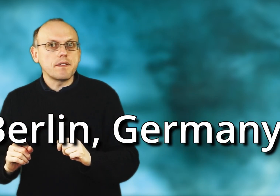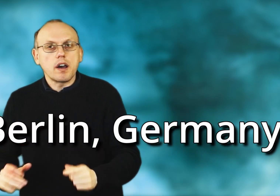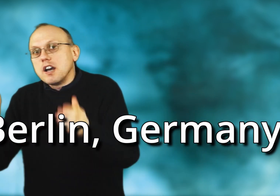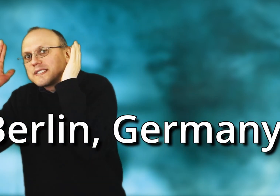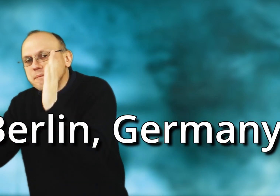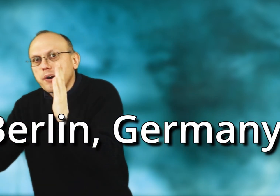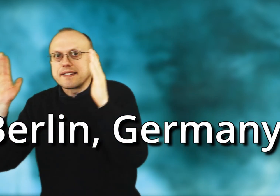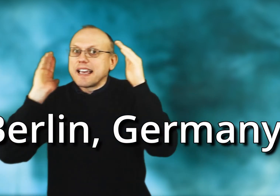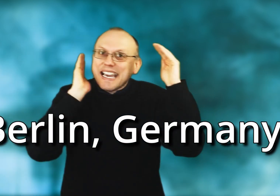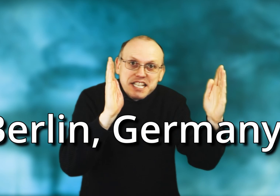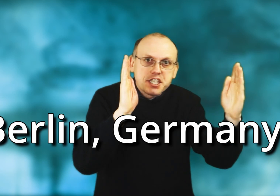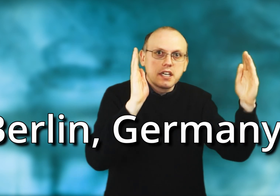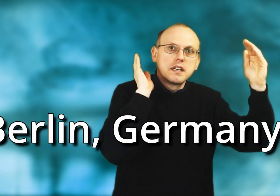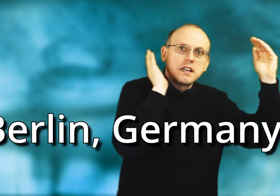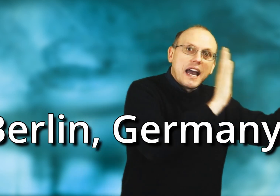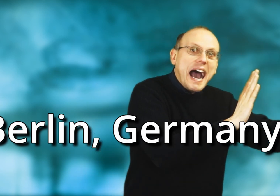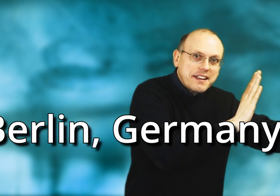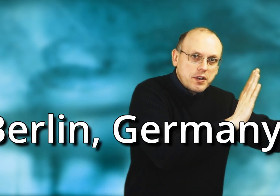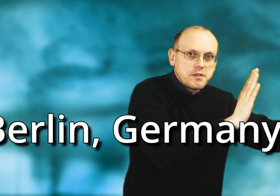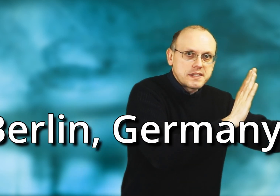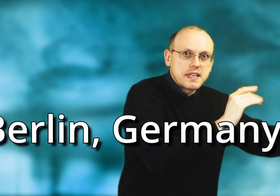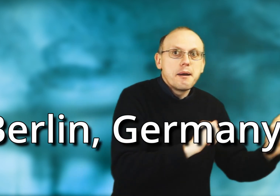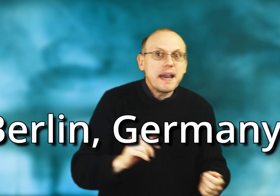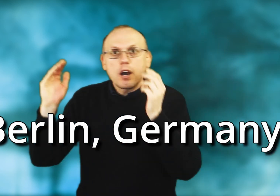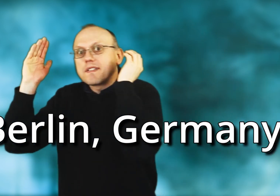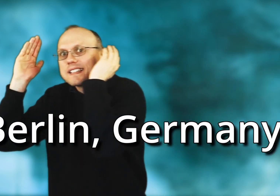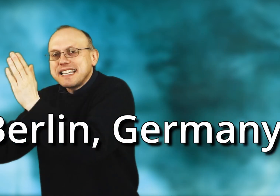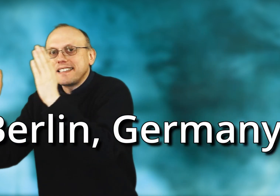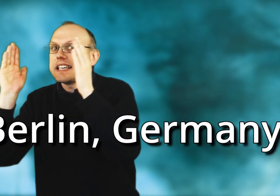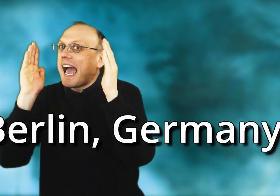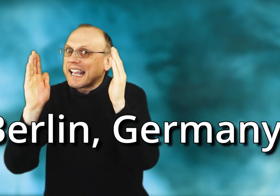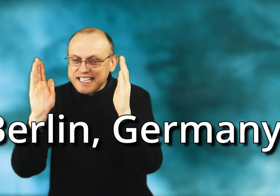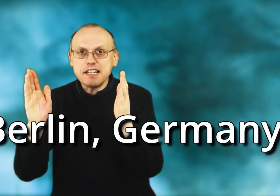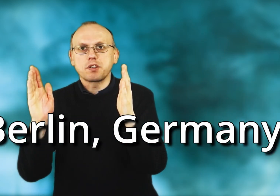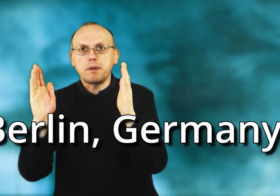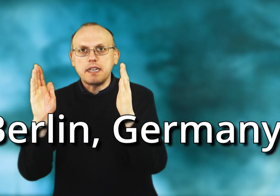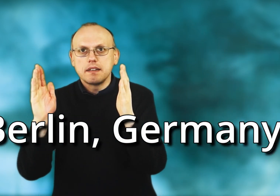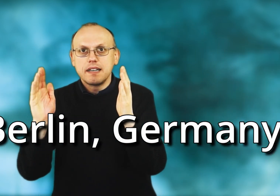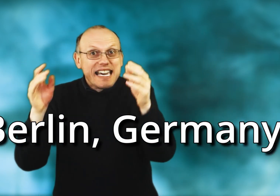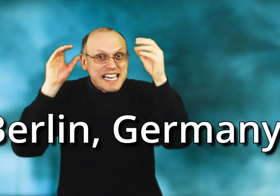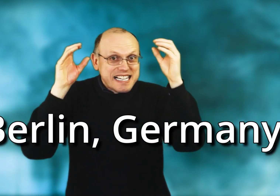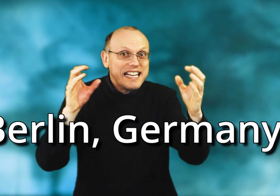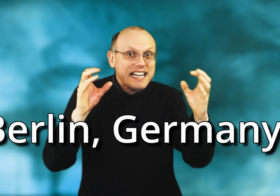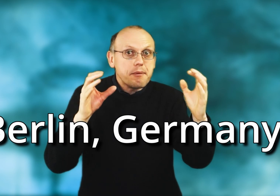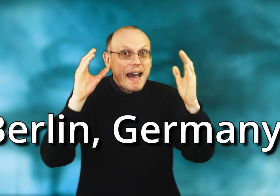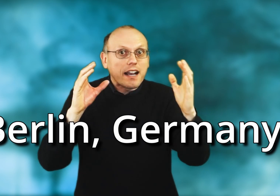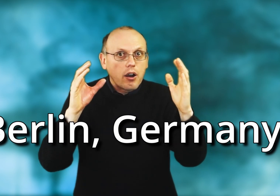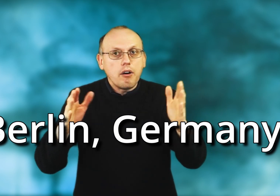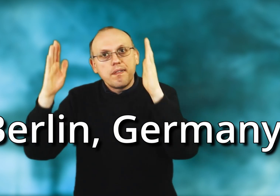to separate each items made of city and country clearly mark off